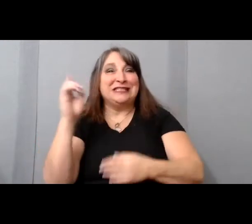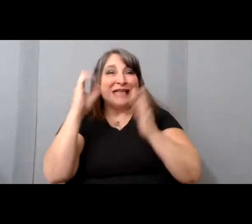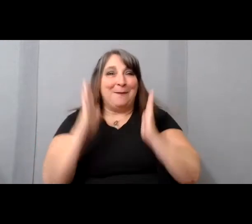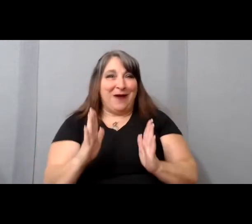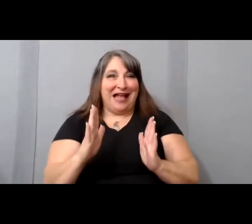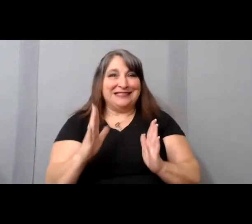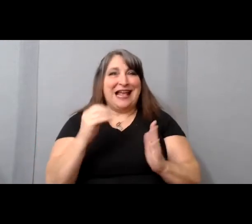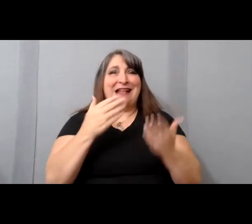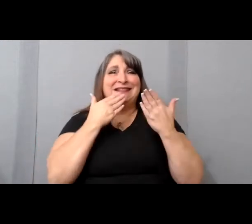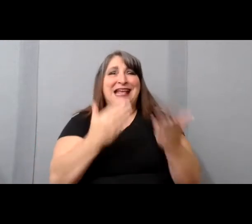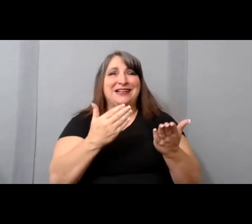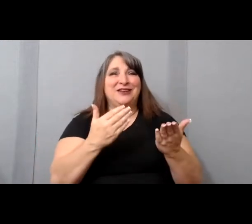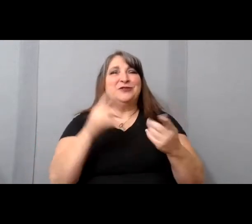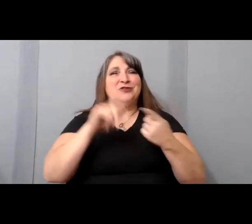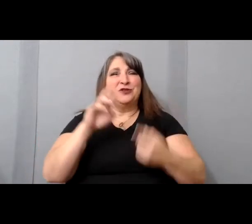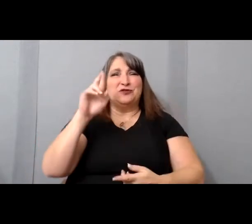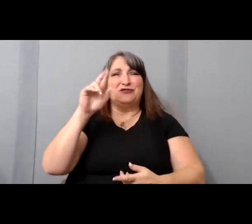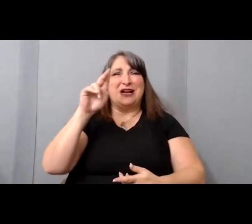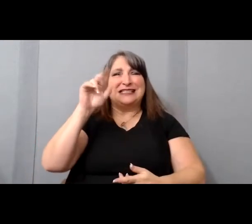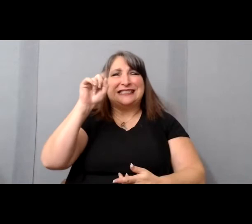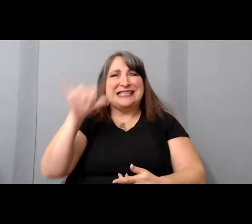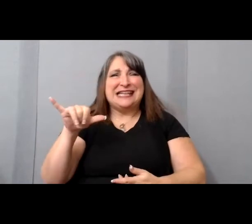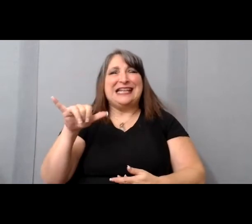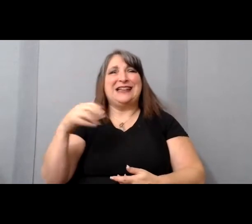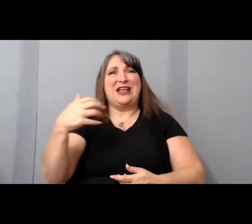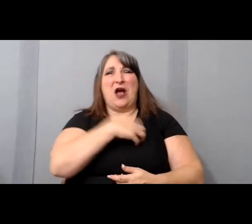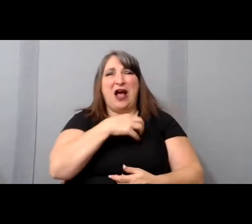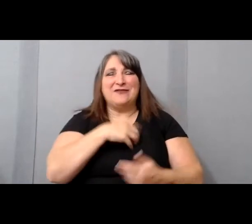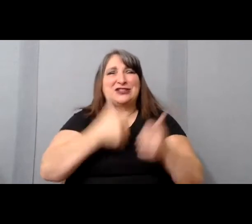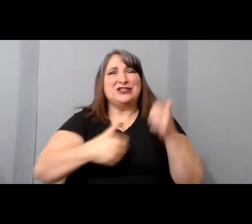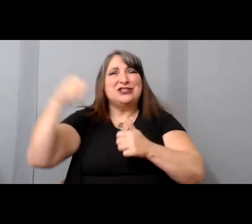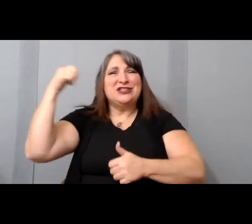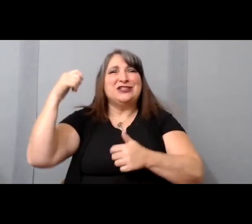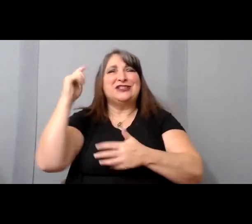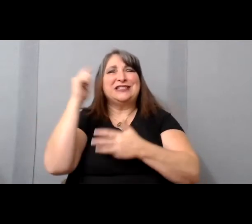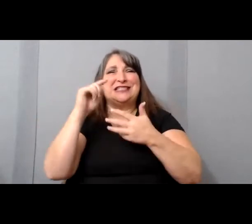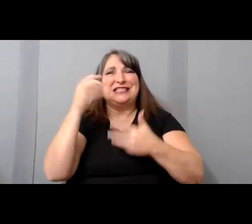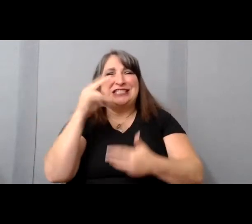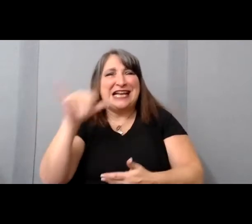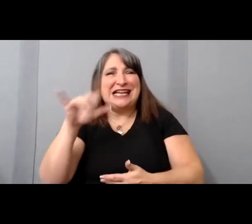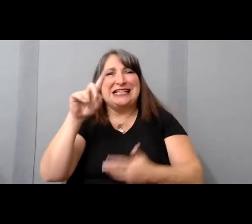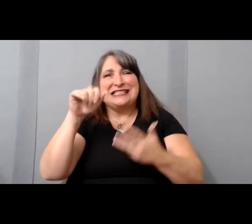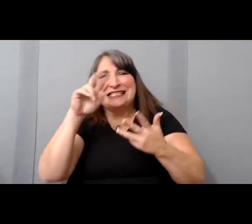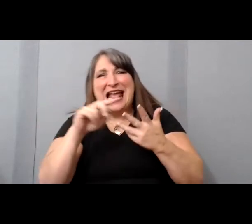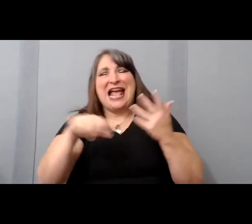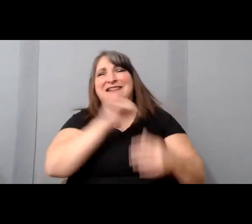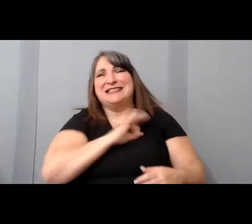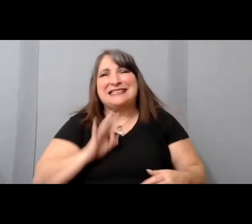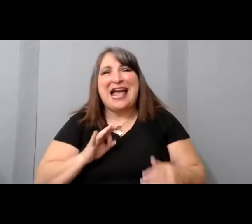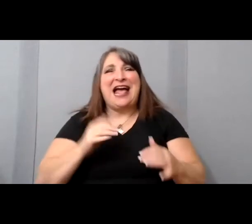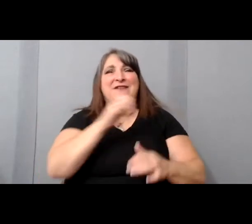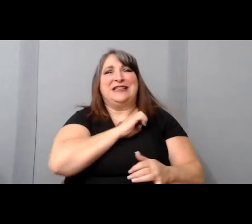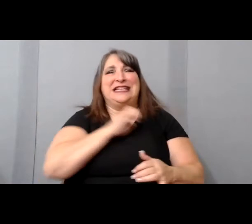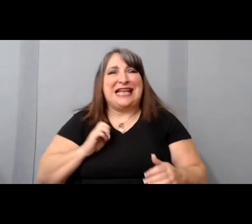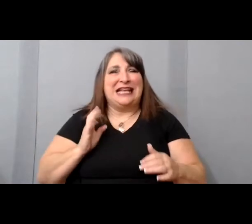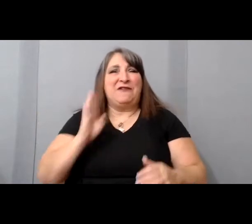and thank you to Rusty, the officers, Alex, Duraka, Jenny, and Dan, all the staff, all the executive board